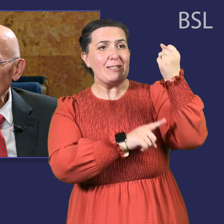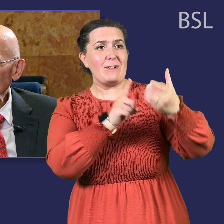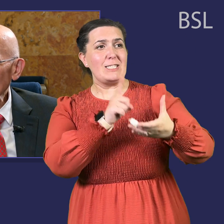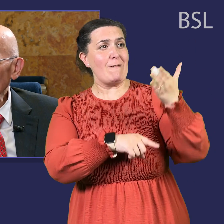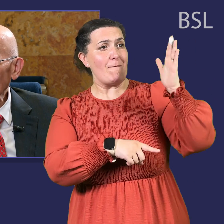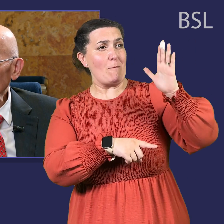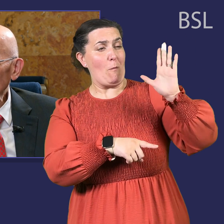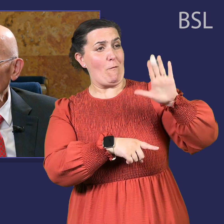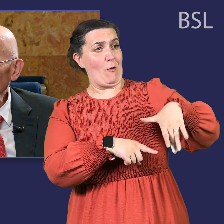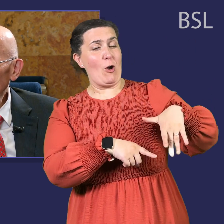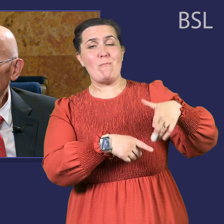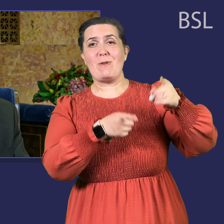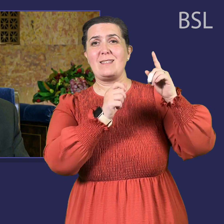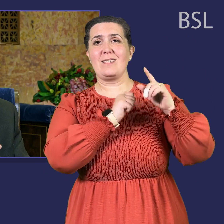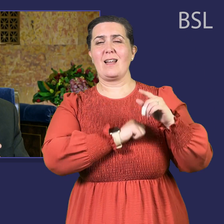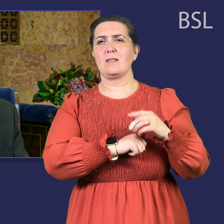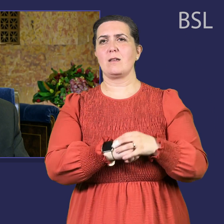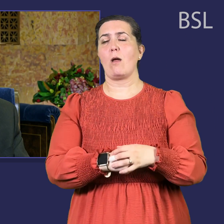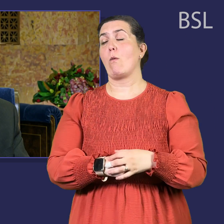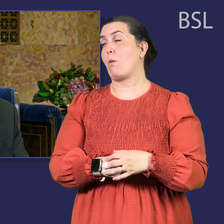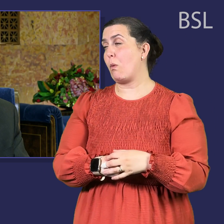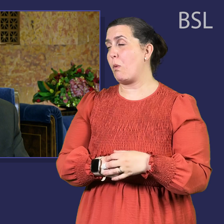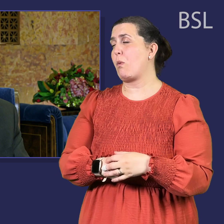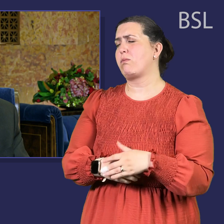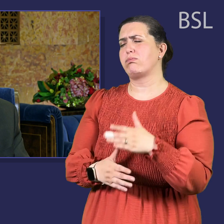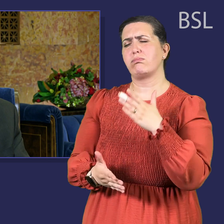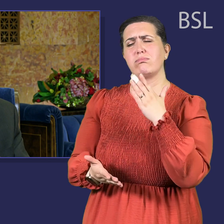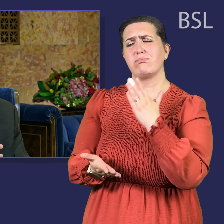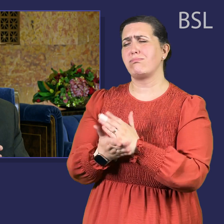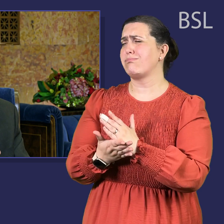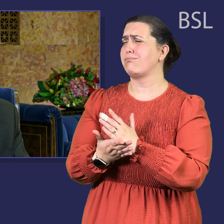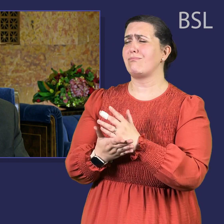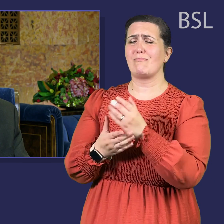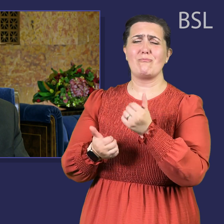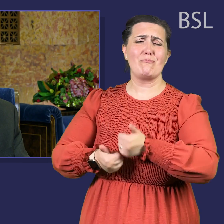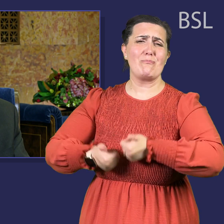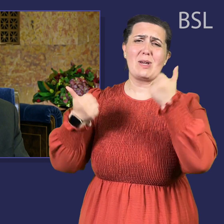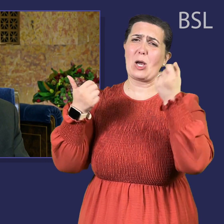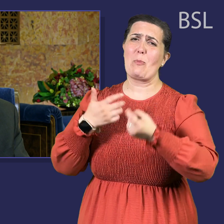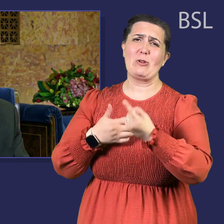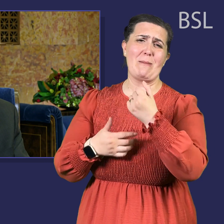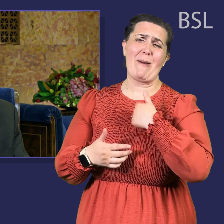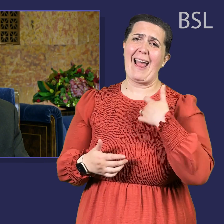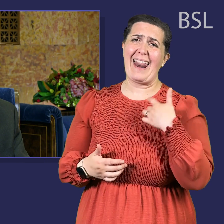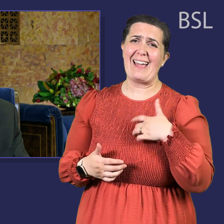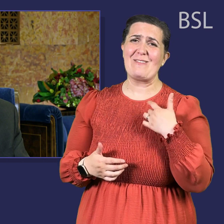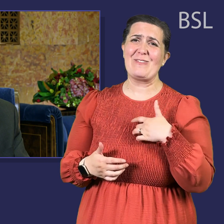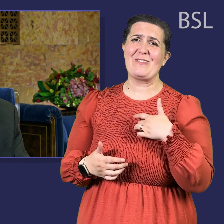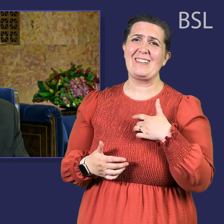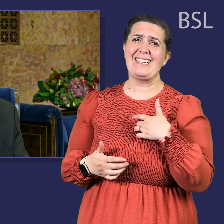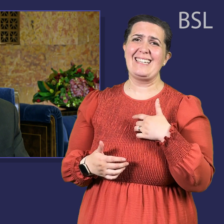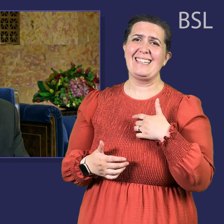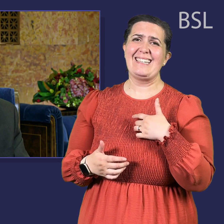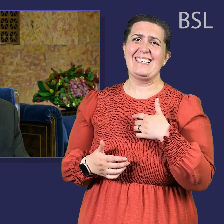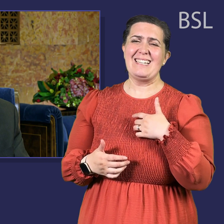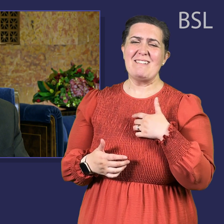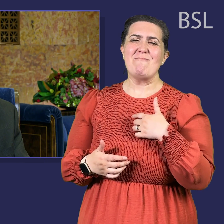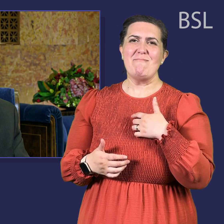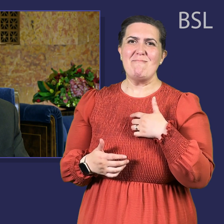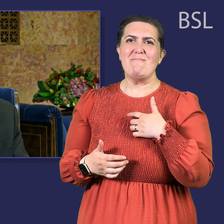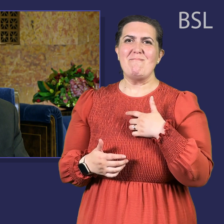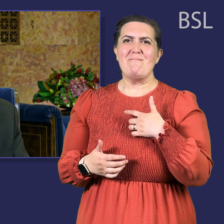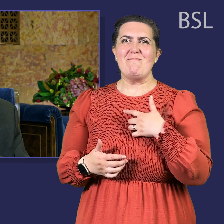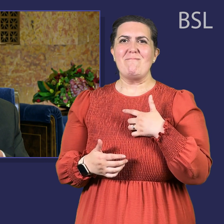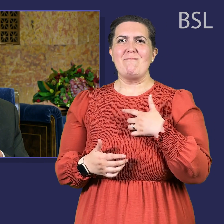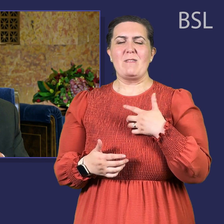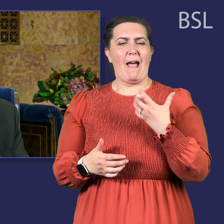him as a prophet leader? I think it's been one of the great opportunities of my life is to